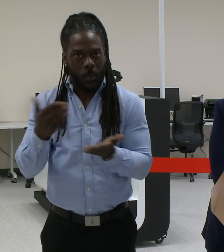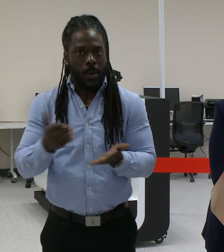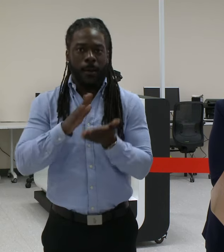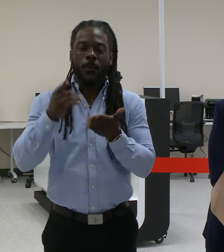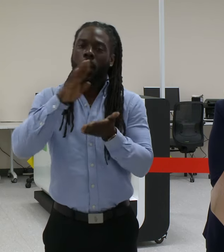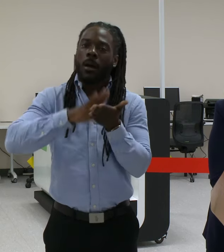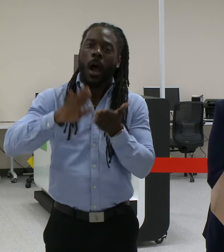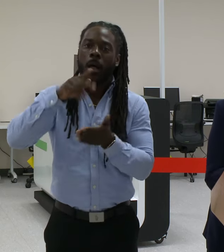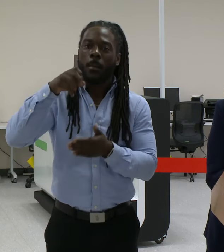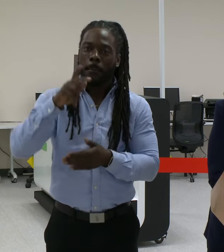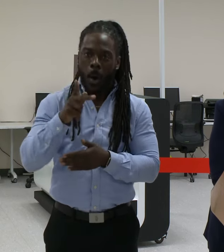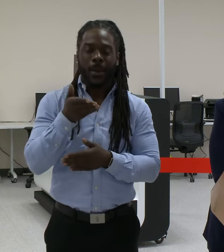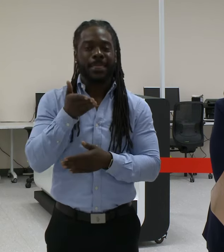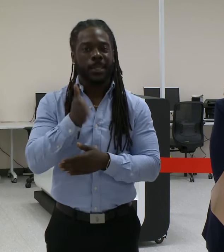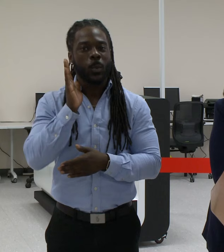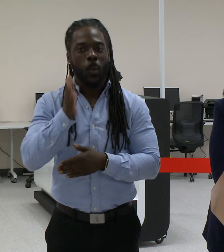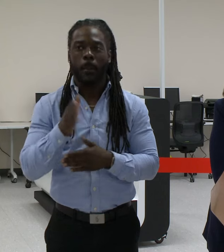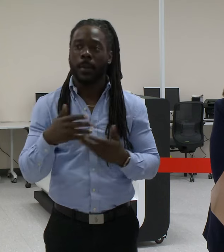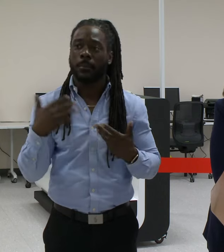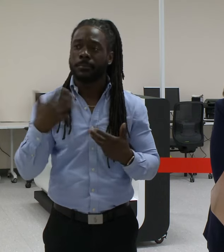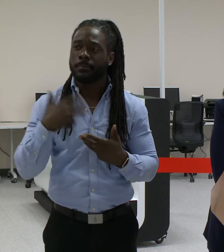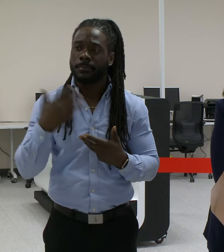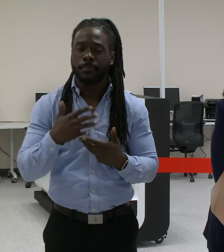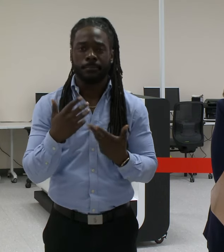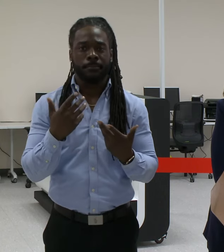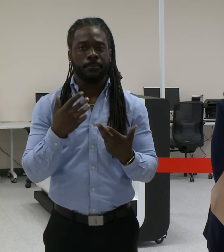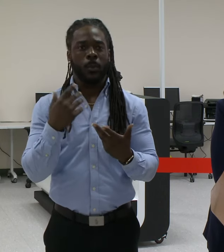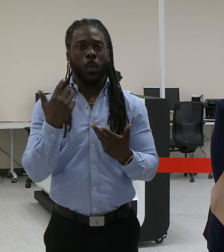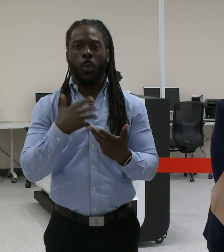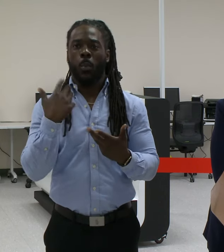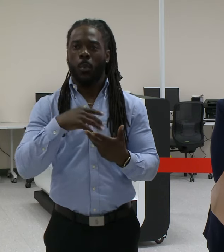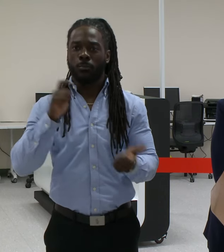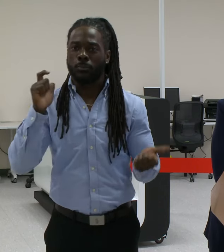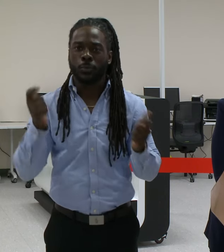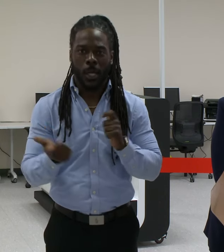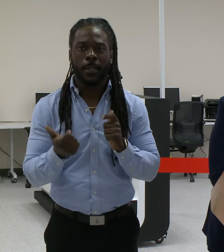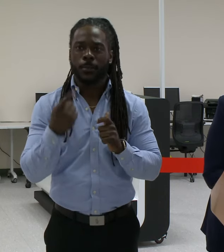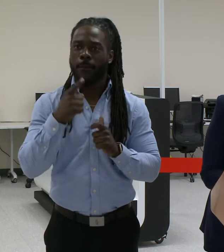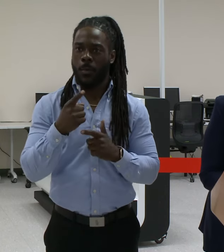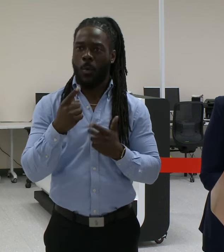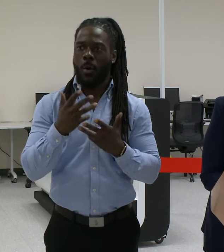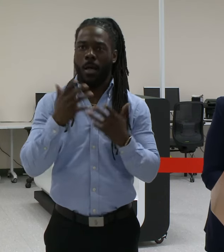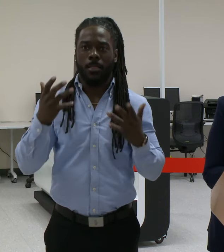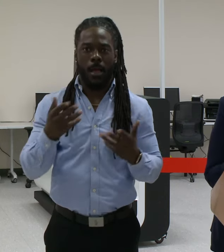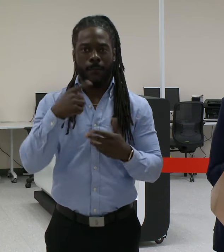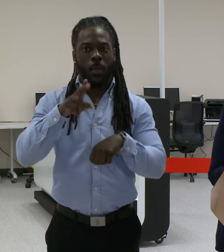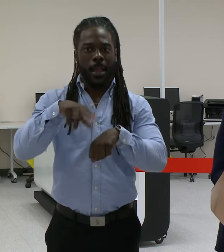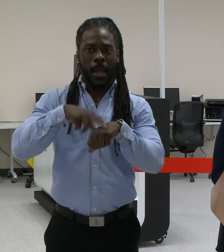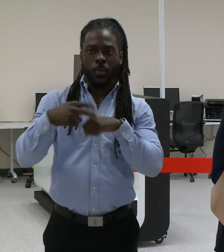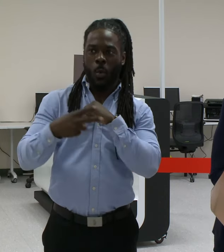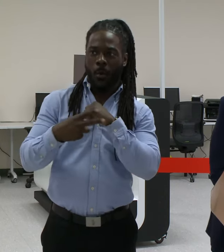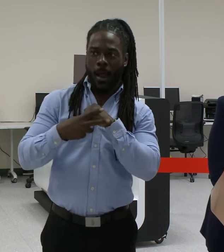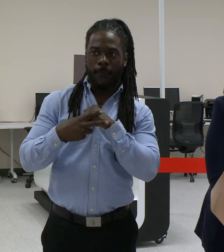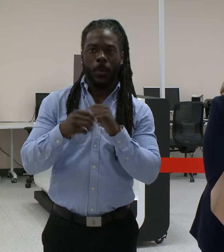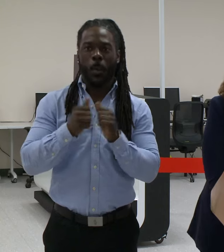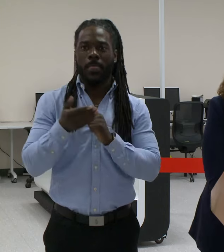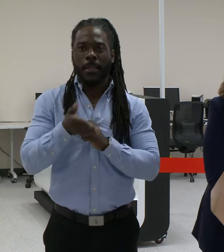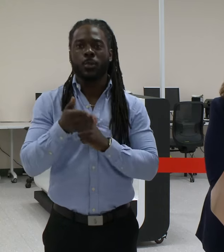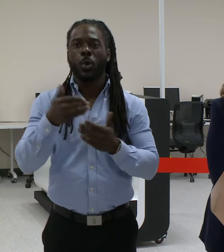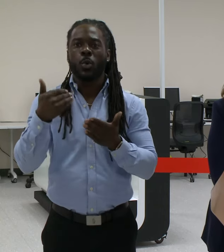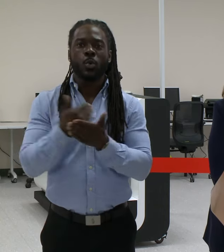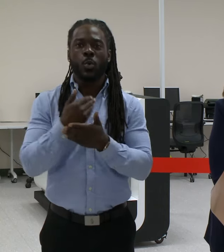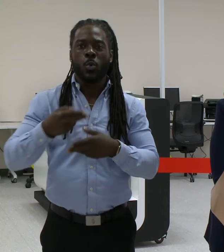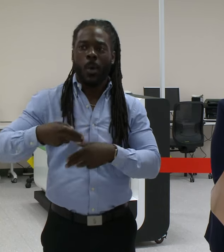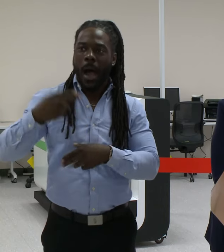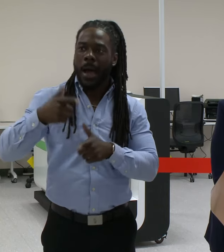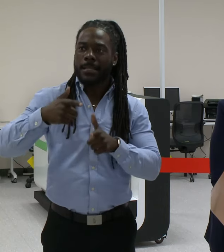is going to be, and I think all of you would agree, this is going to be a game changer for the National Archives. With these new